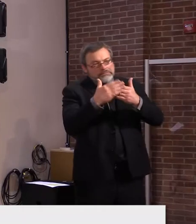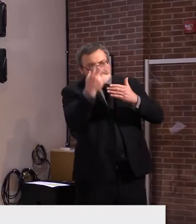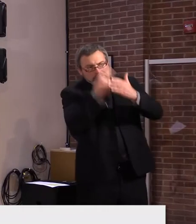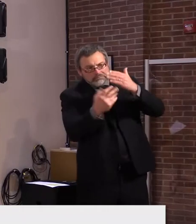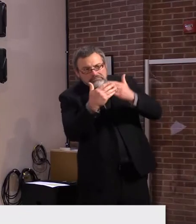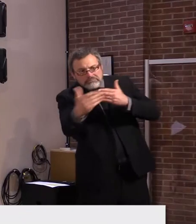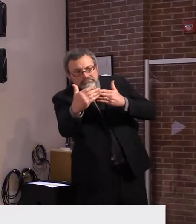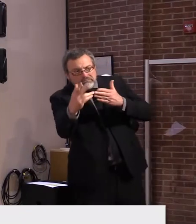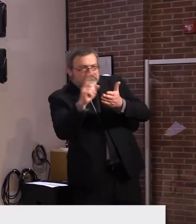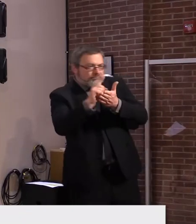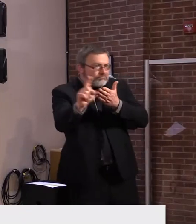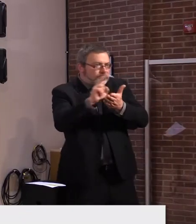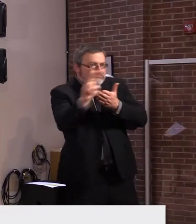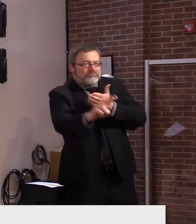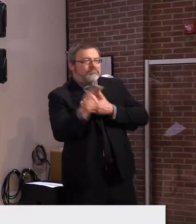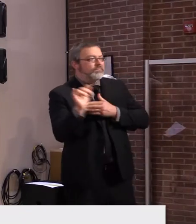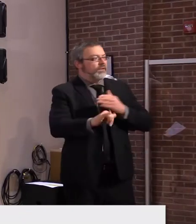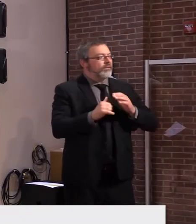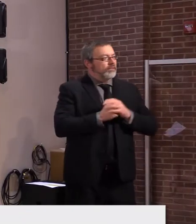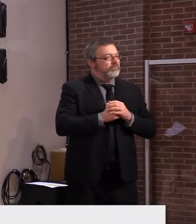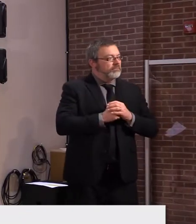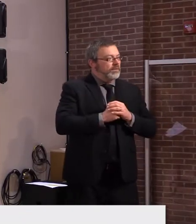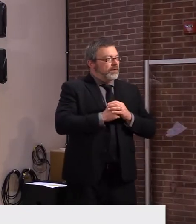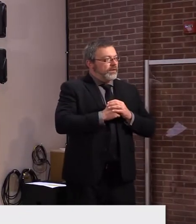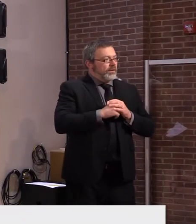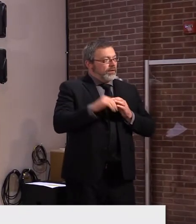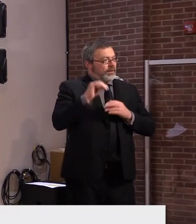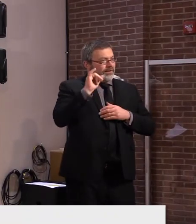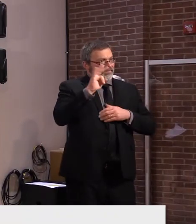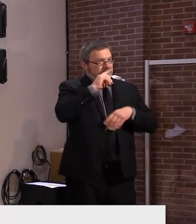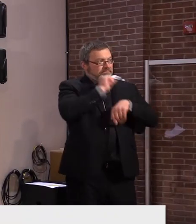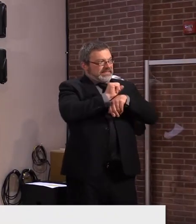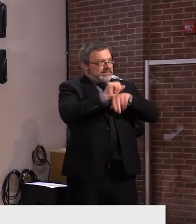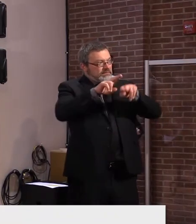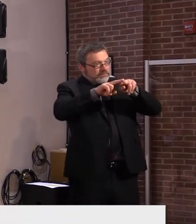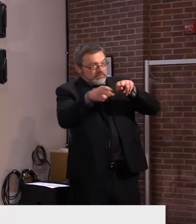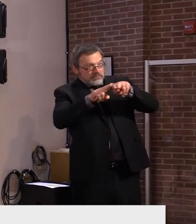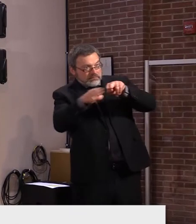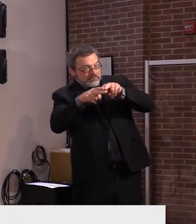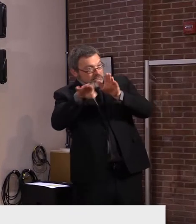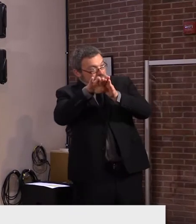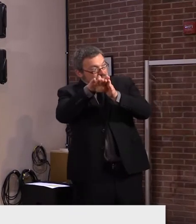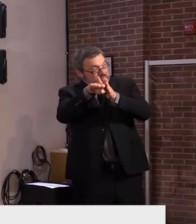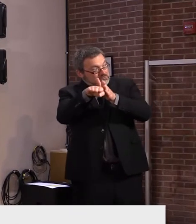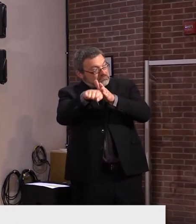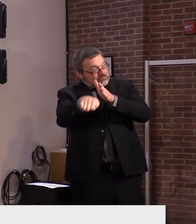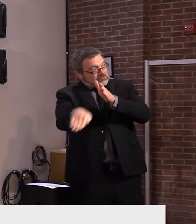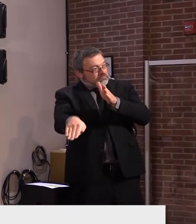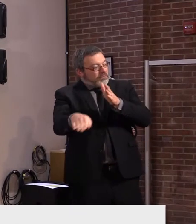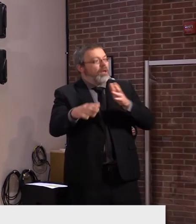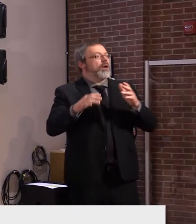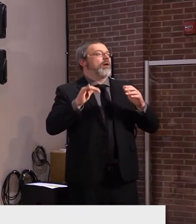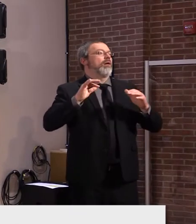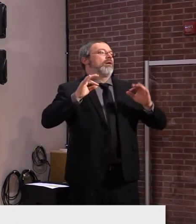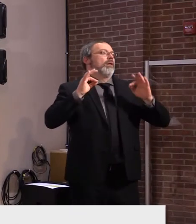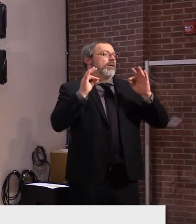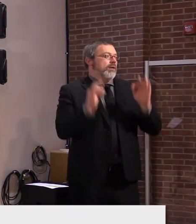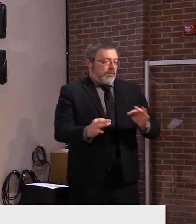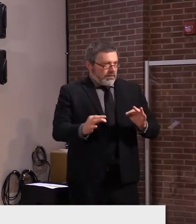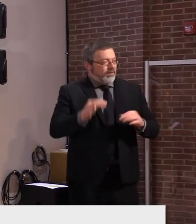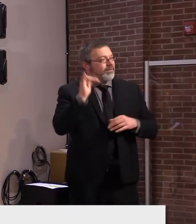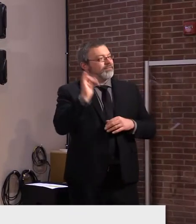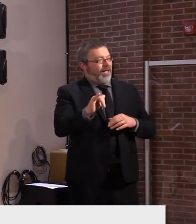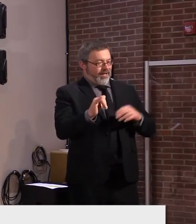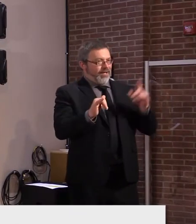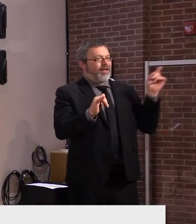we're seeing continues, it could put us at a point where lower numbers coincide with FDA vaccination approval for